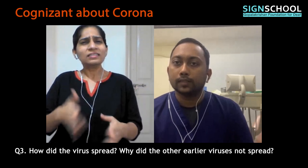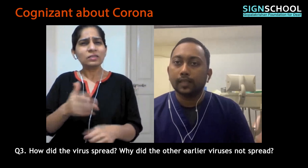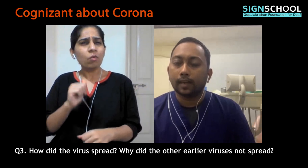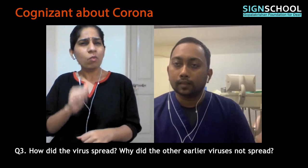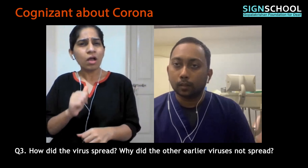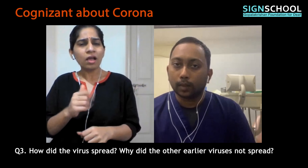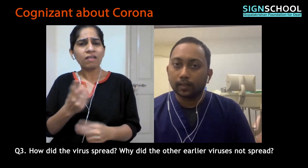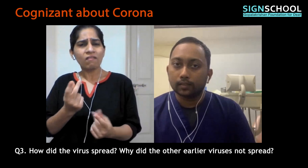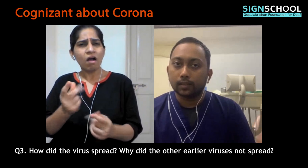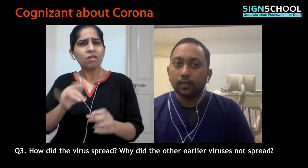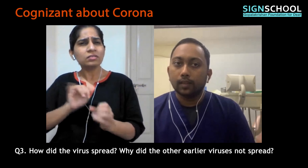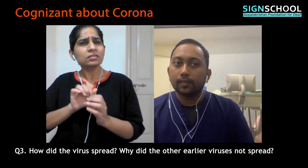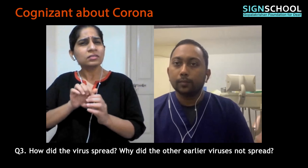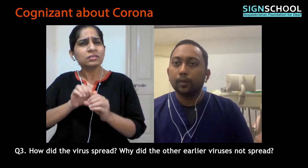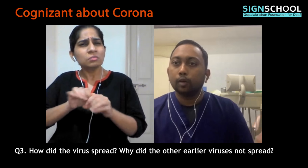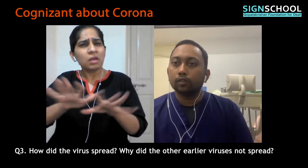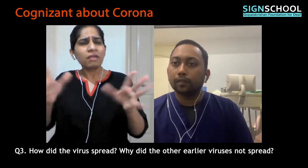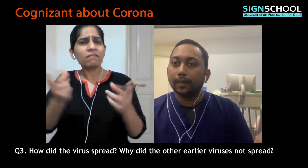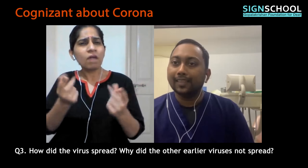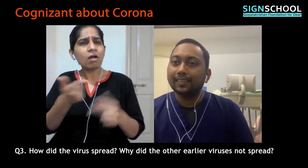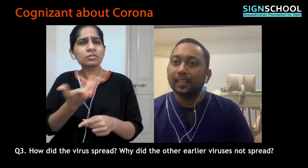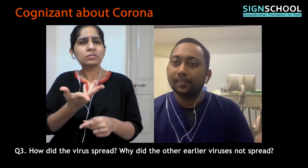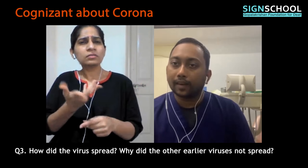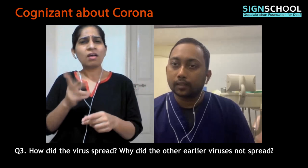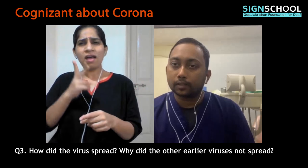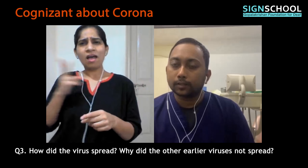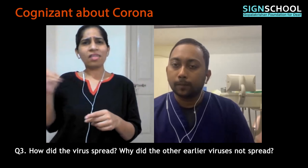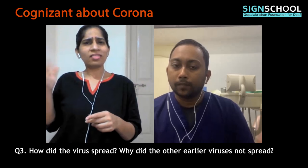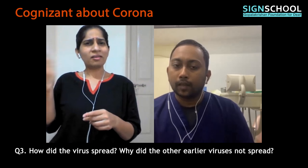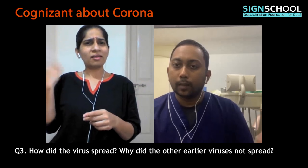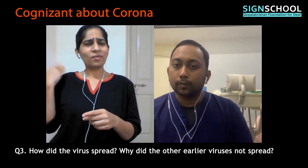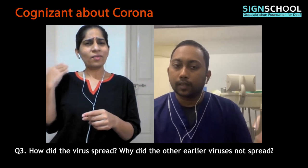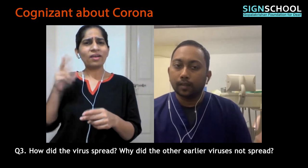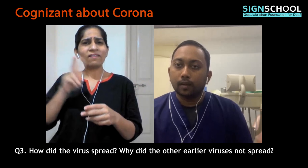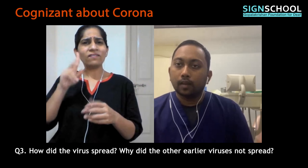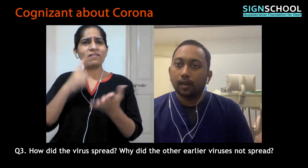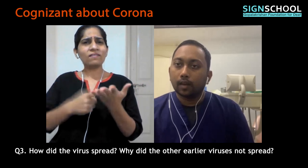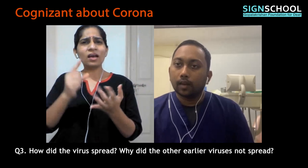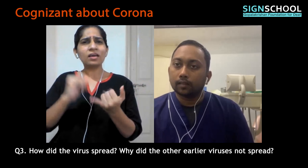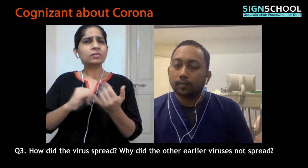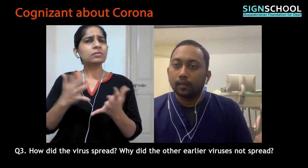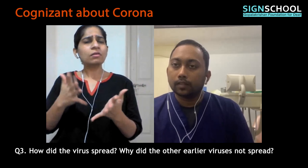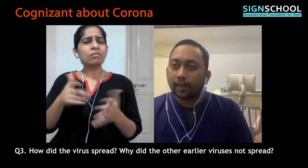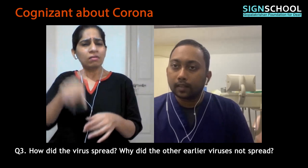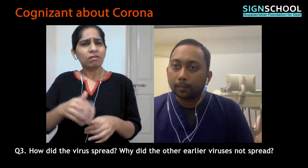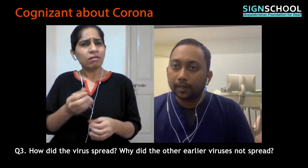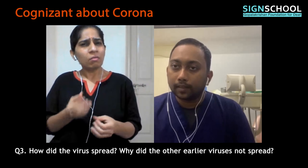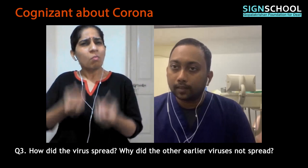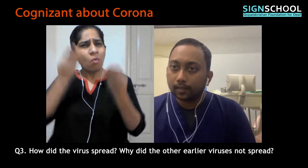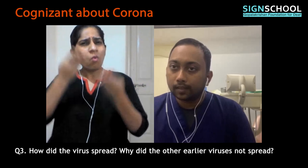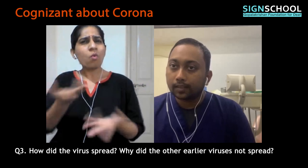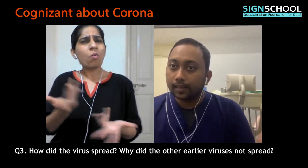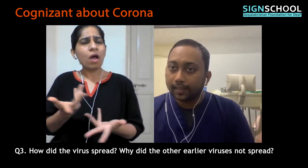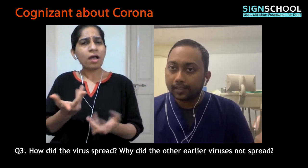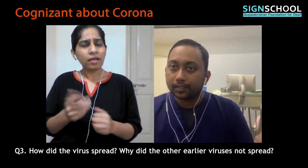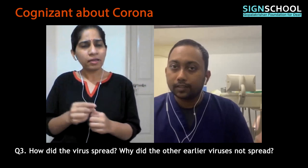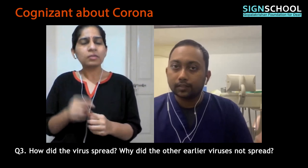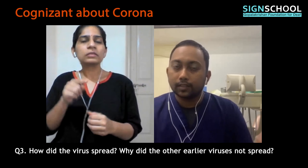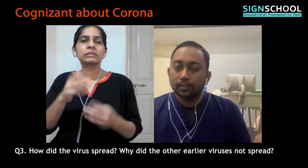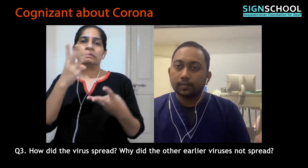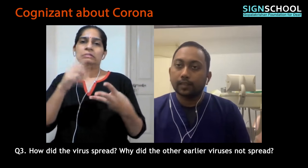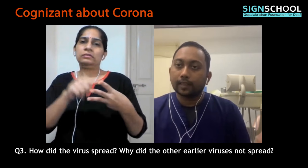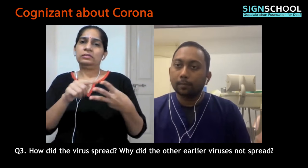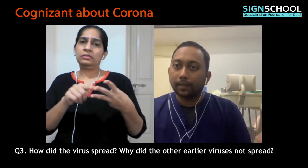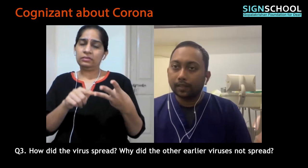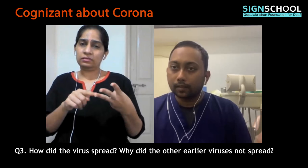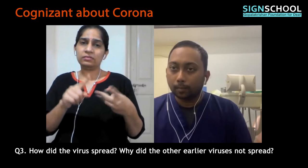so fast than other virus, it's because of mainly three factors, I would say. The first factor being the